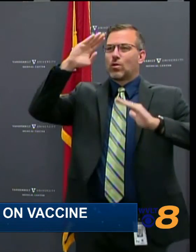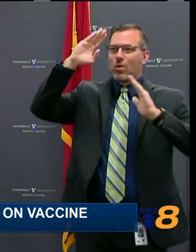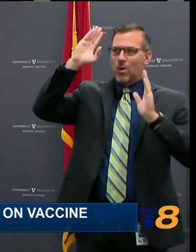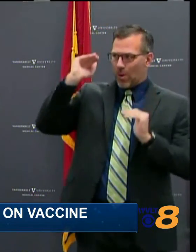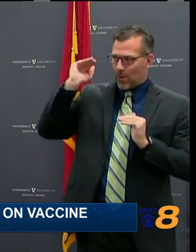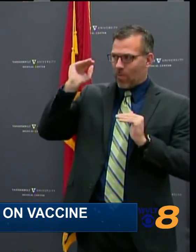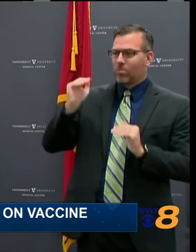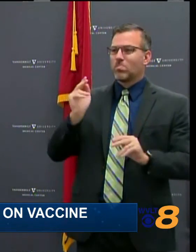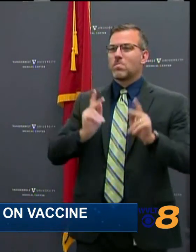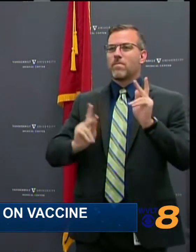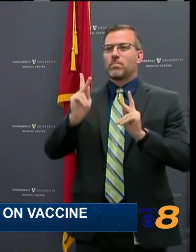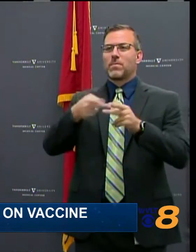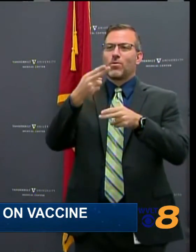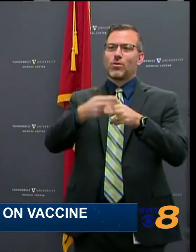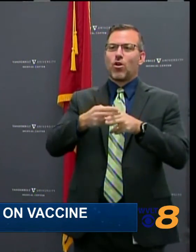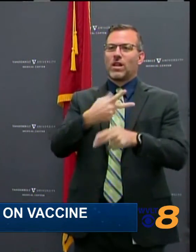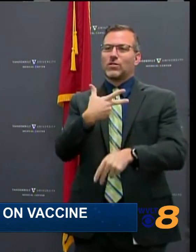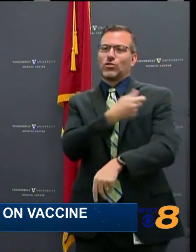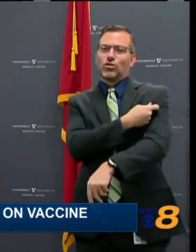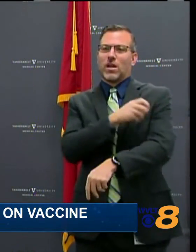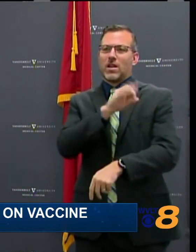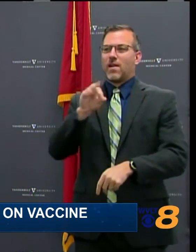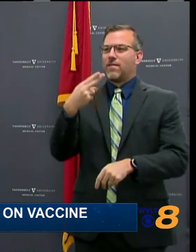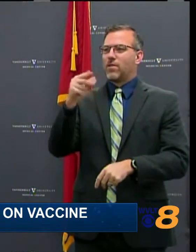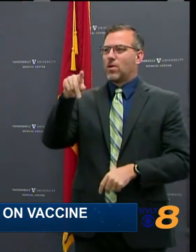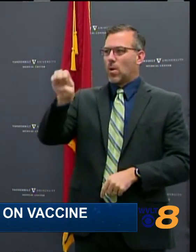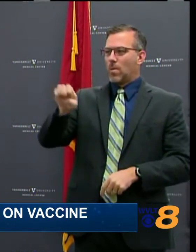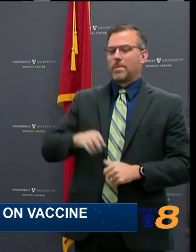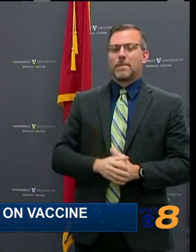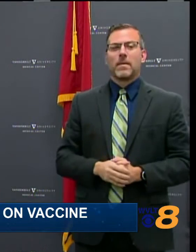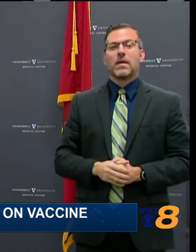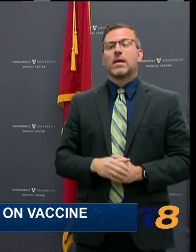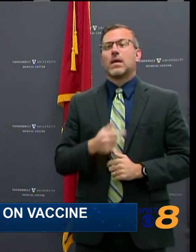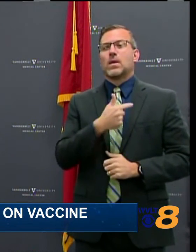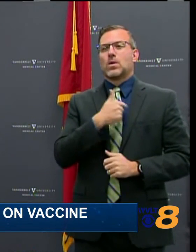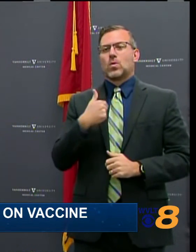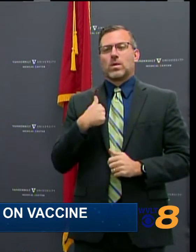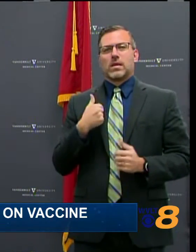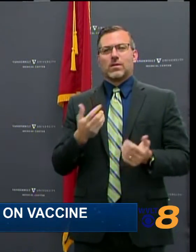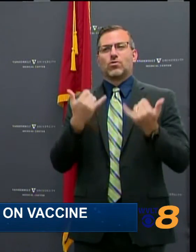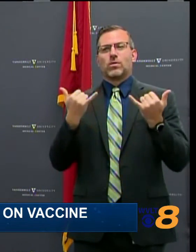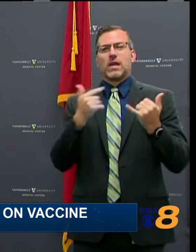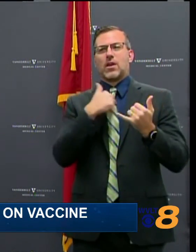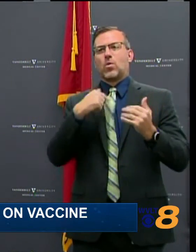People have called this a shot of hope, and we celebrate what is a